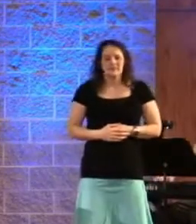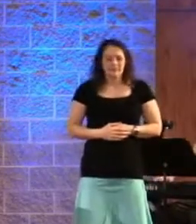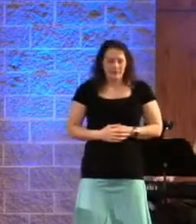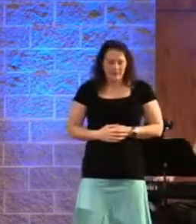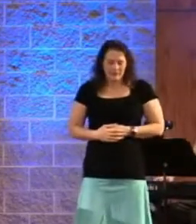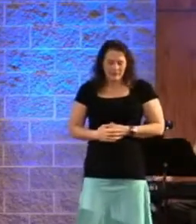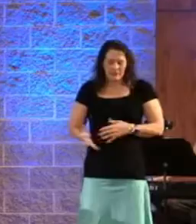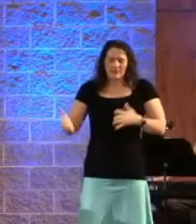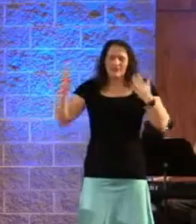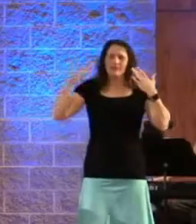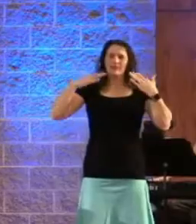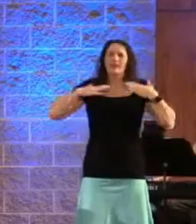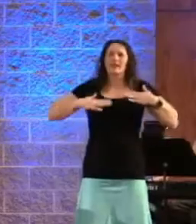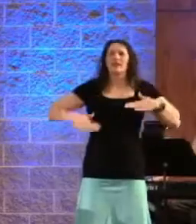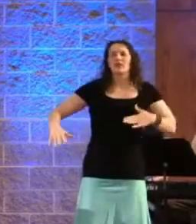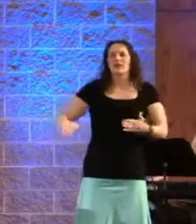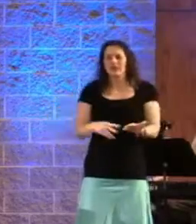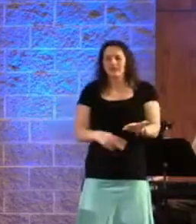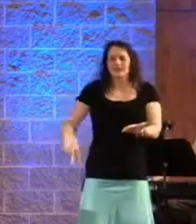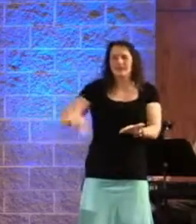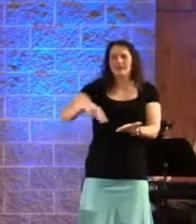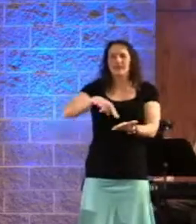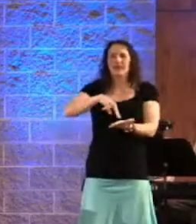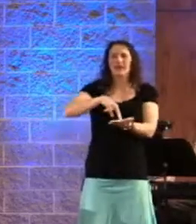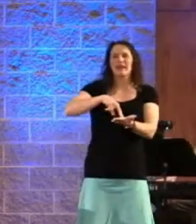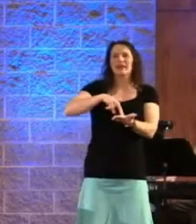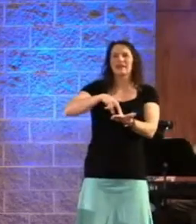me and raised this dead man's